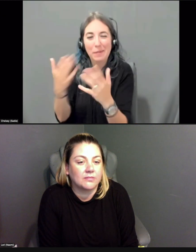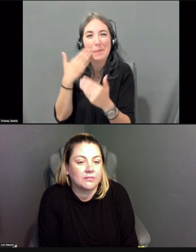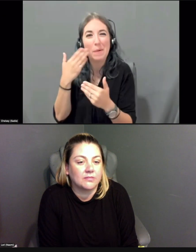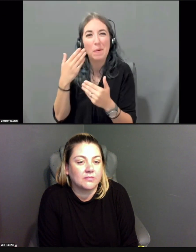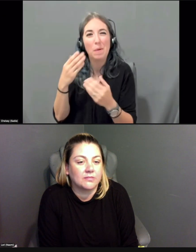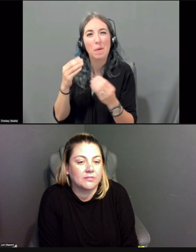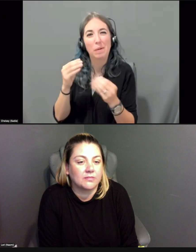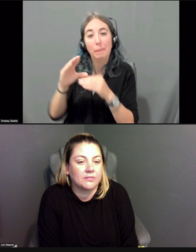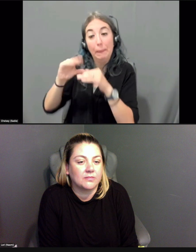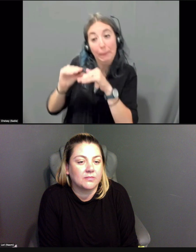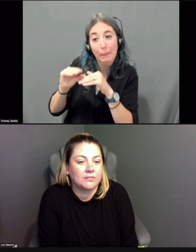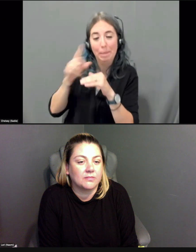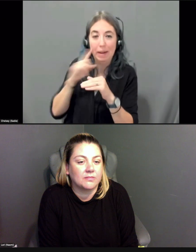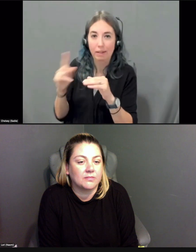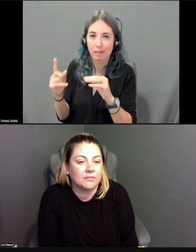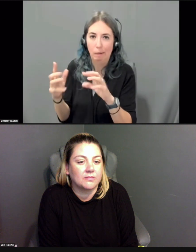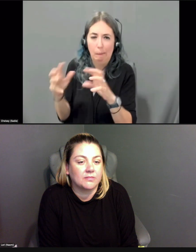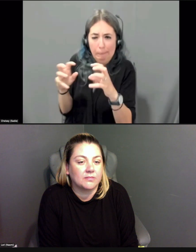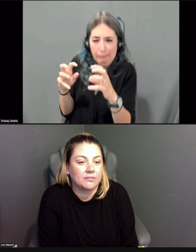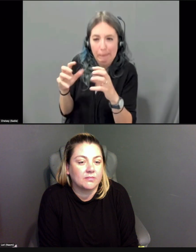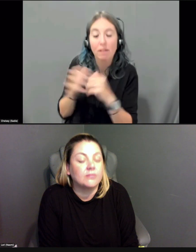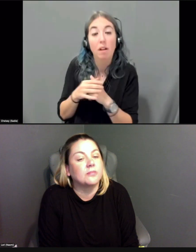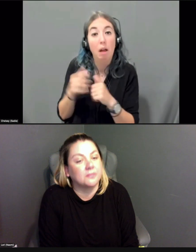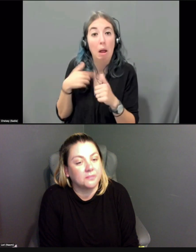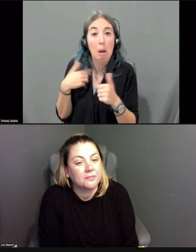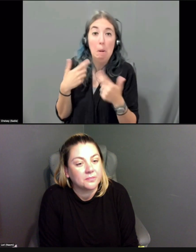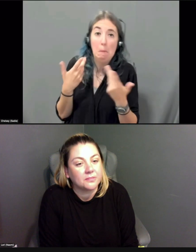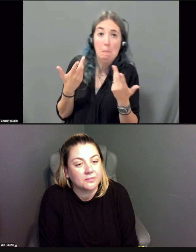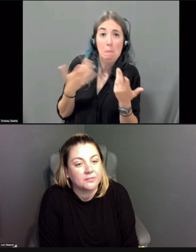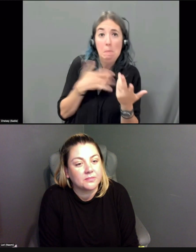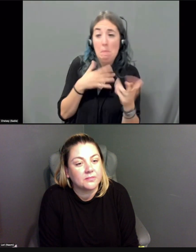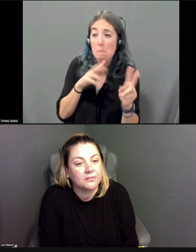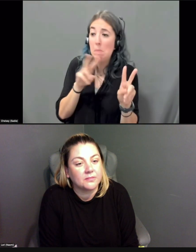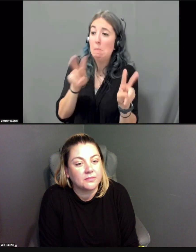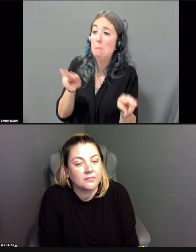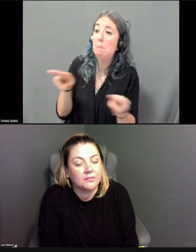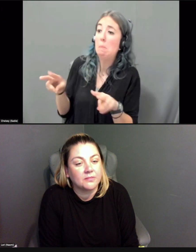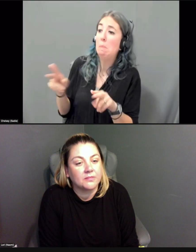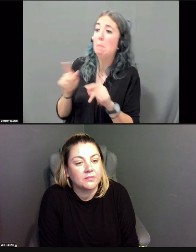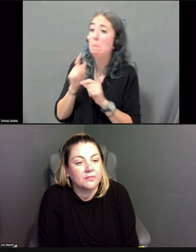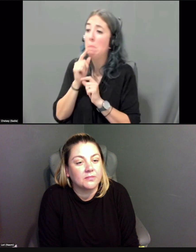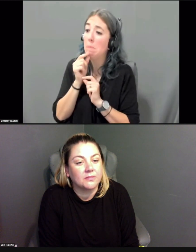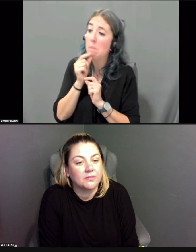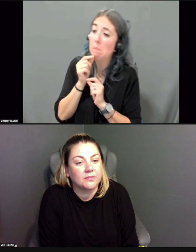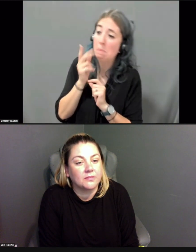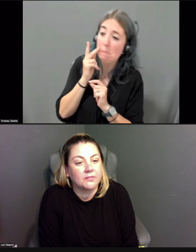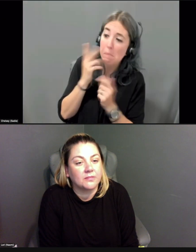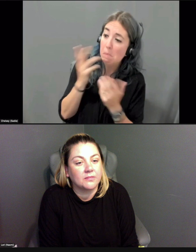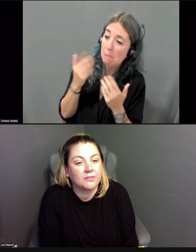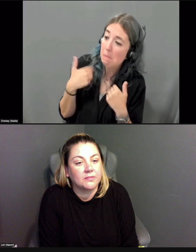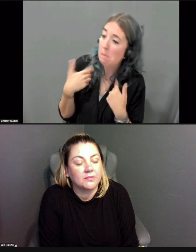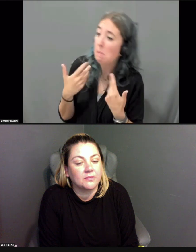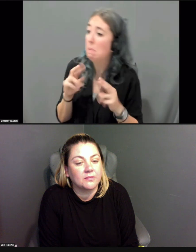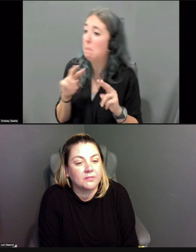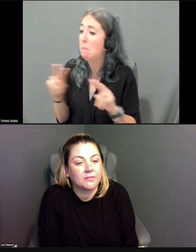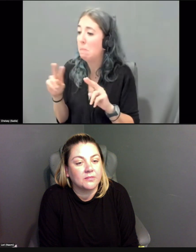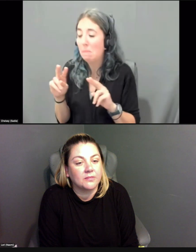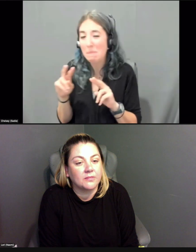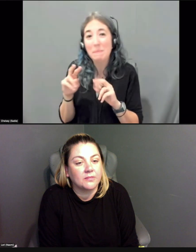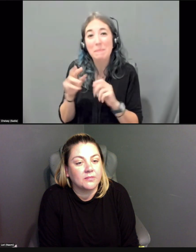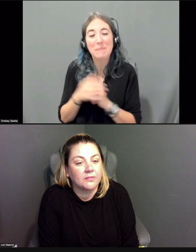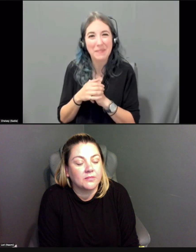items, basically. And I like to go in there and just kind of browse around and see what kind of like different cool things they have. And in their ice